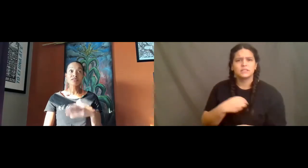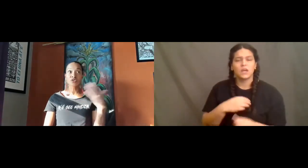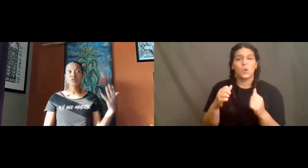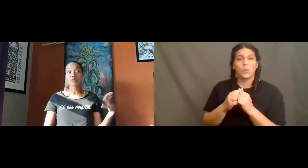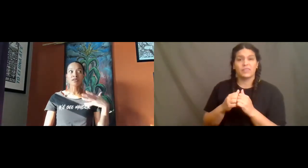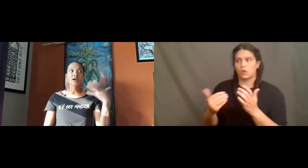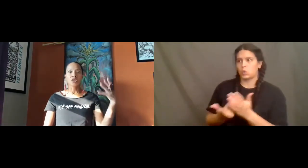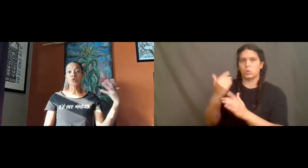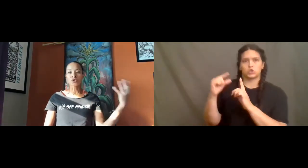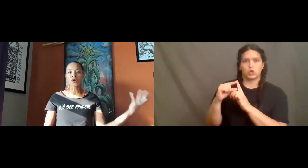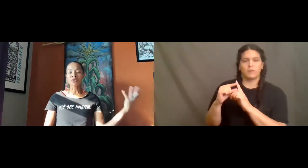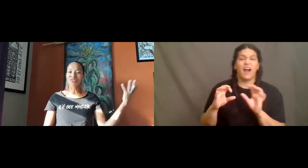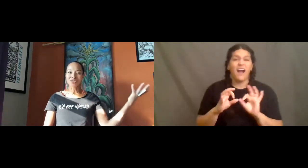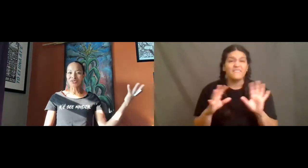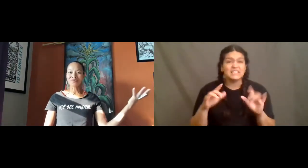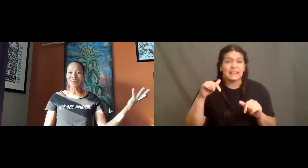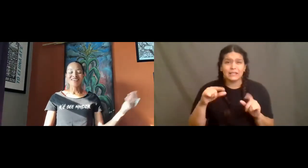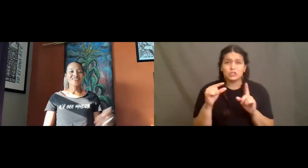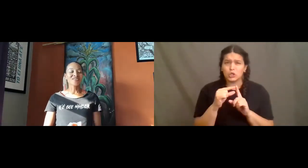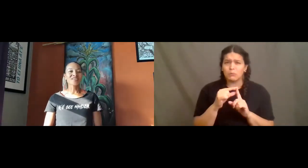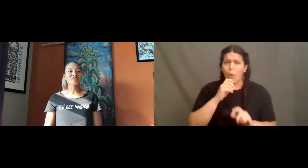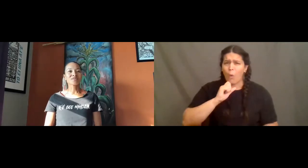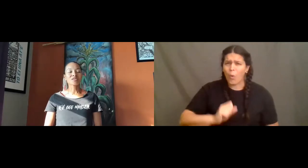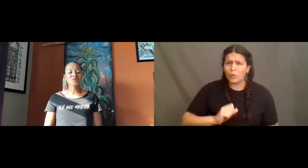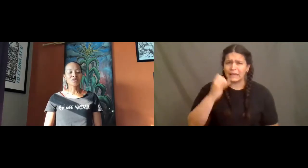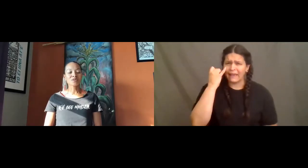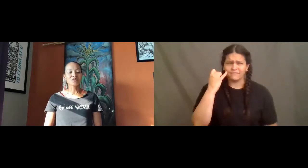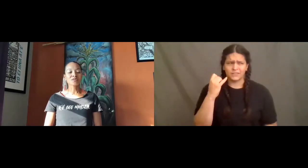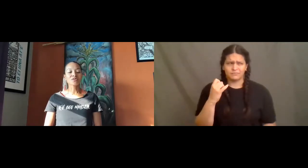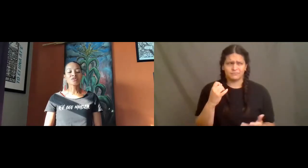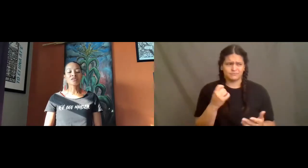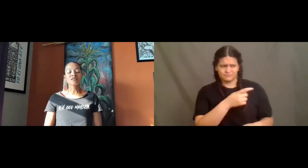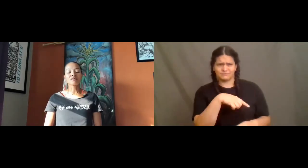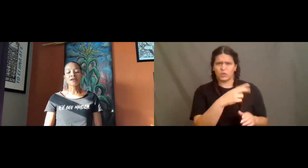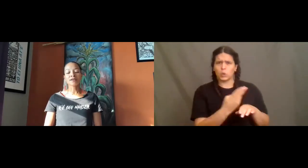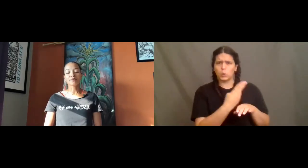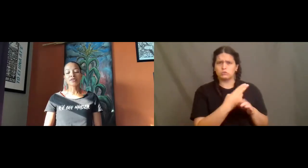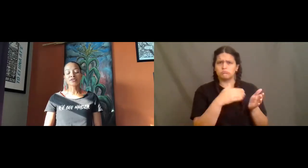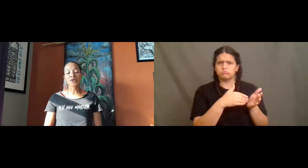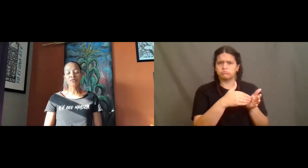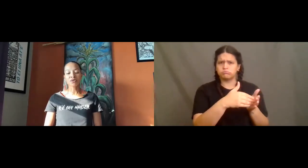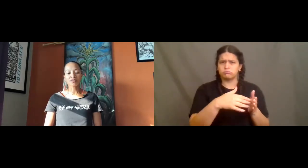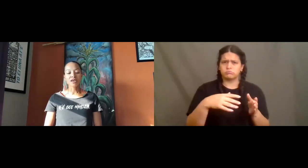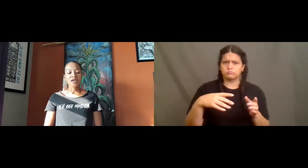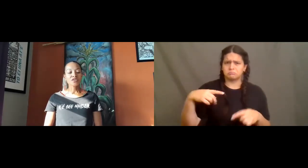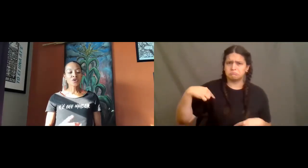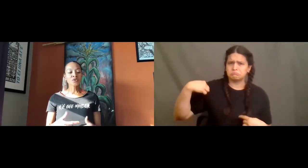obviously this term is an old term, if it's a term that, you know, is used in the